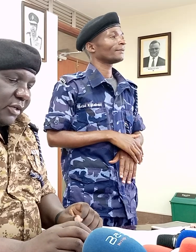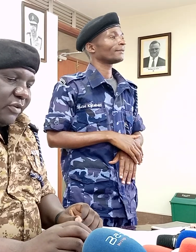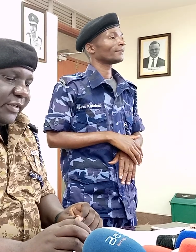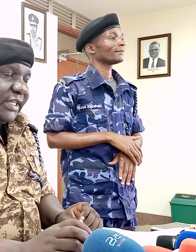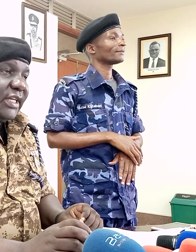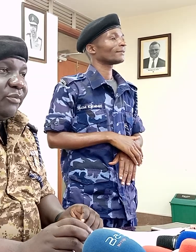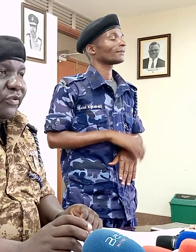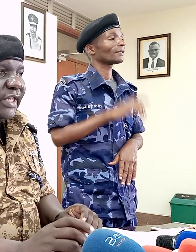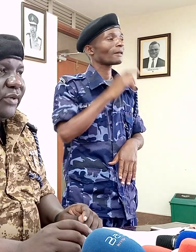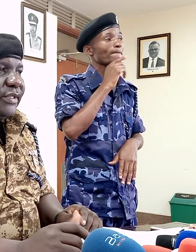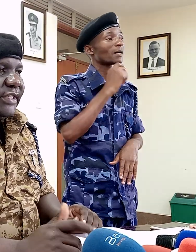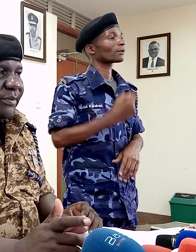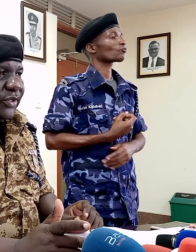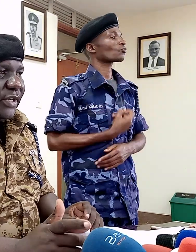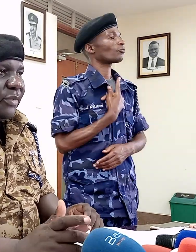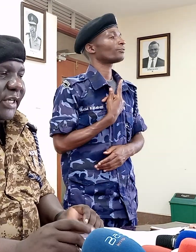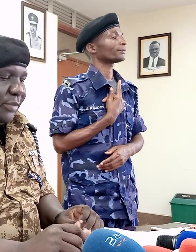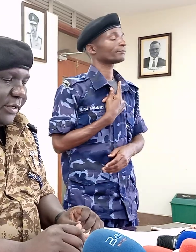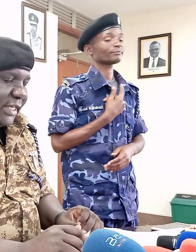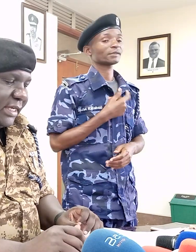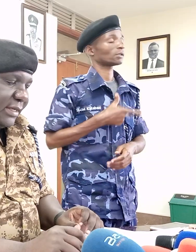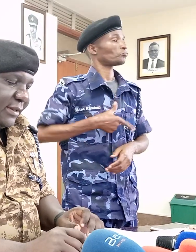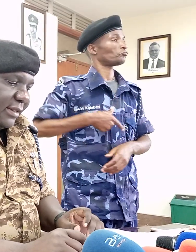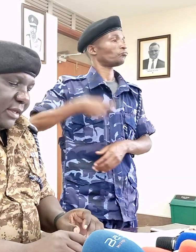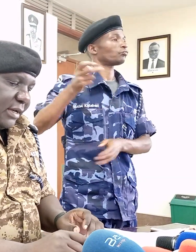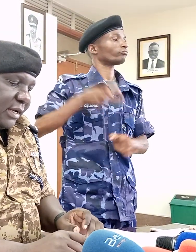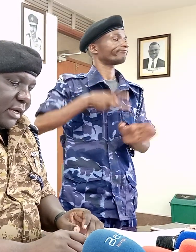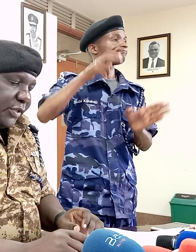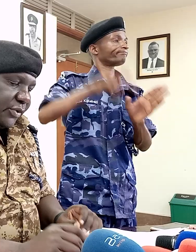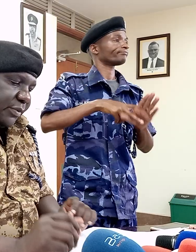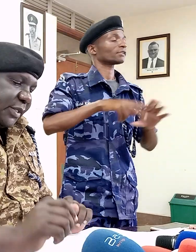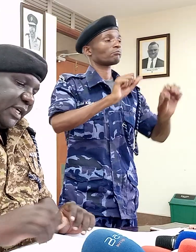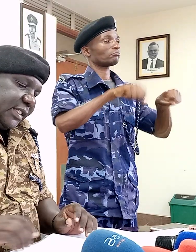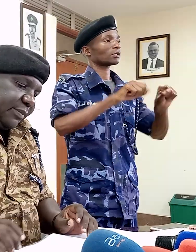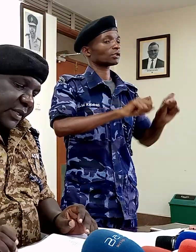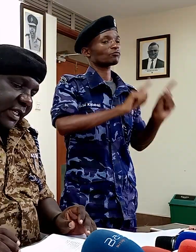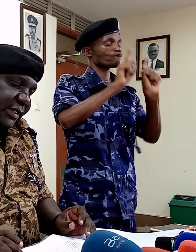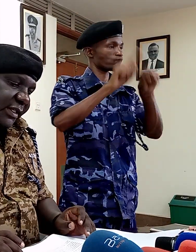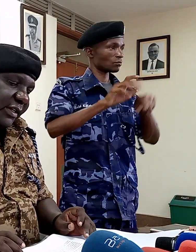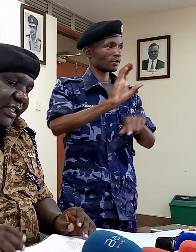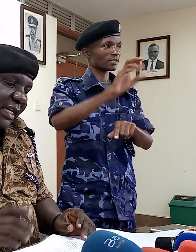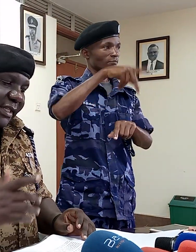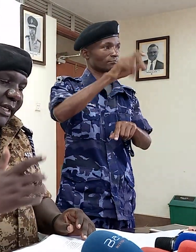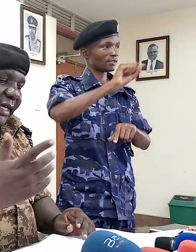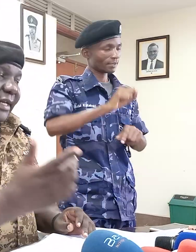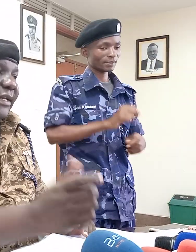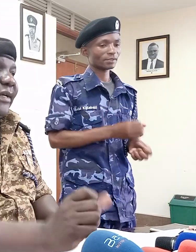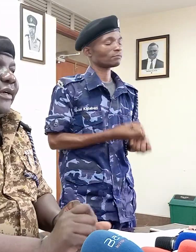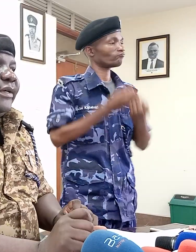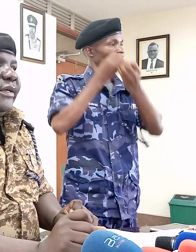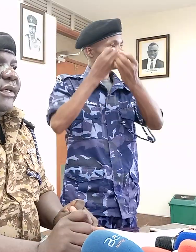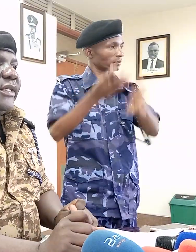he confidently moved out, jumped on a boda-boda, which dropped him at CPS. He returned the